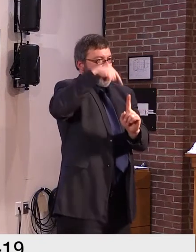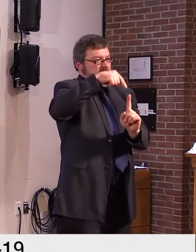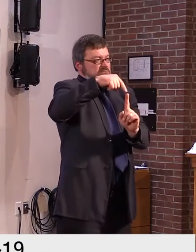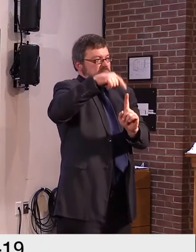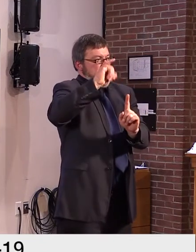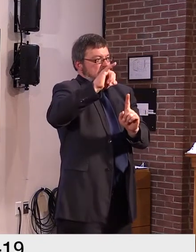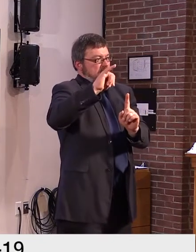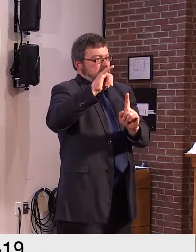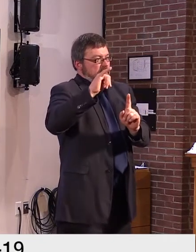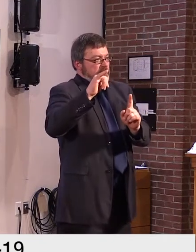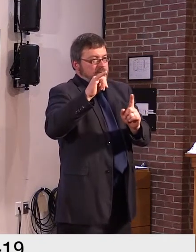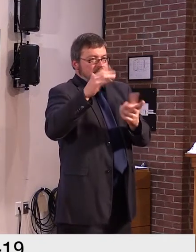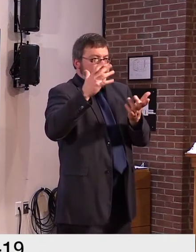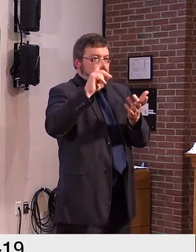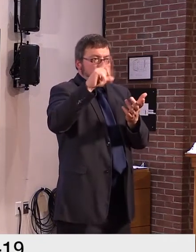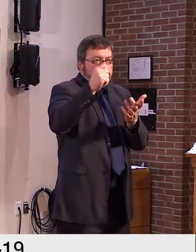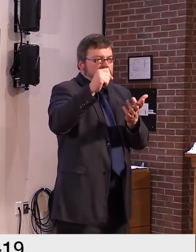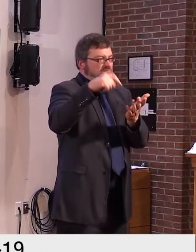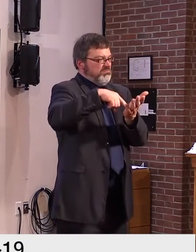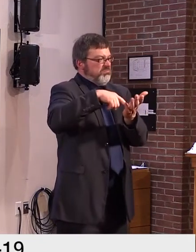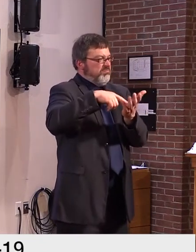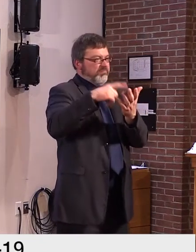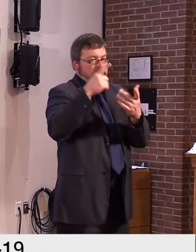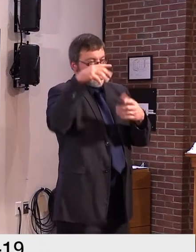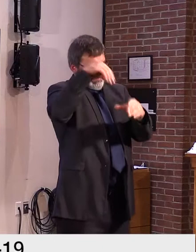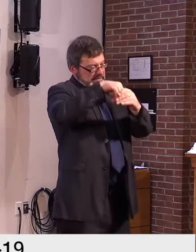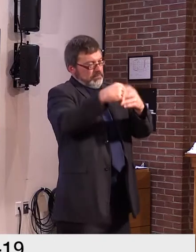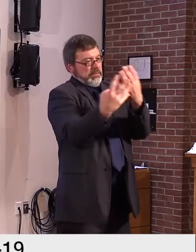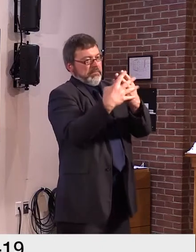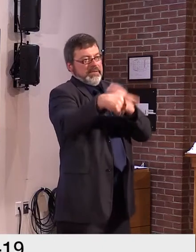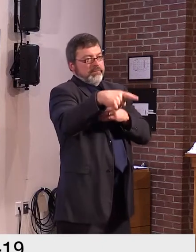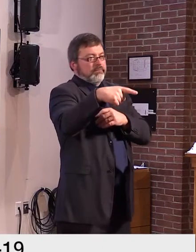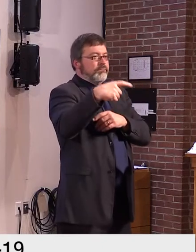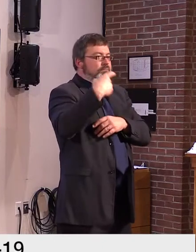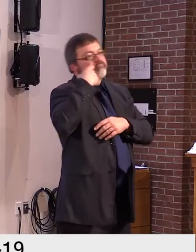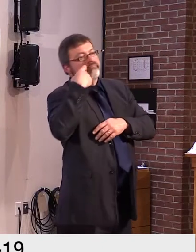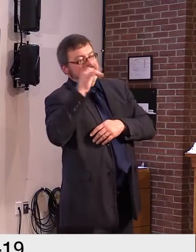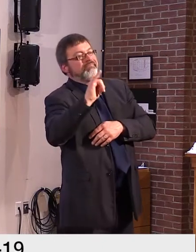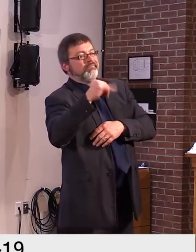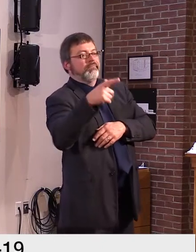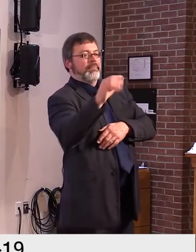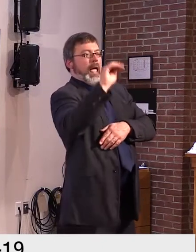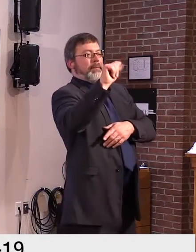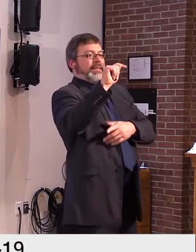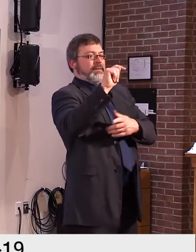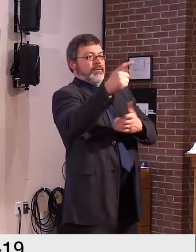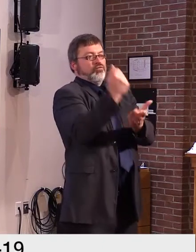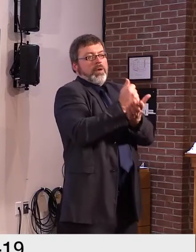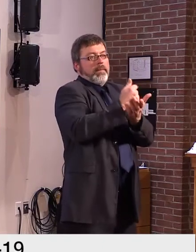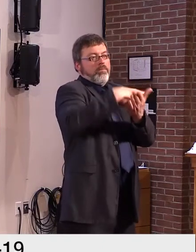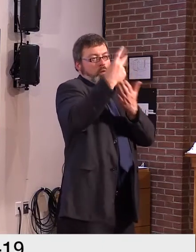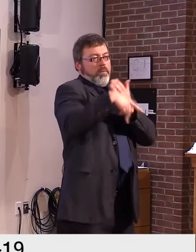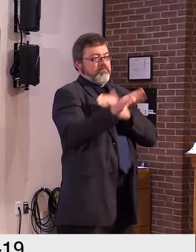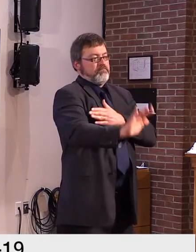to inmates on a regular basis in accordance